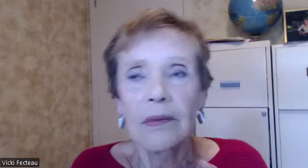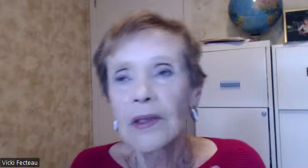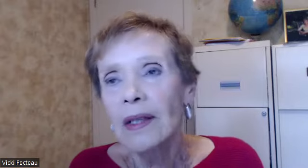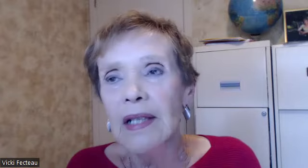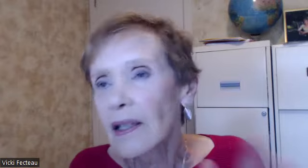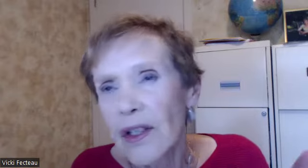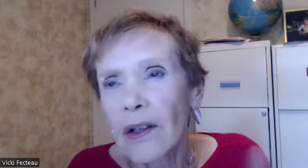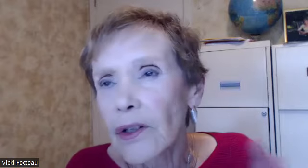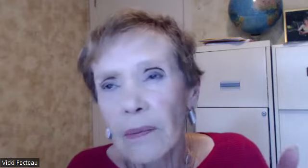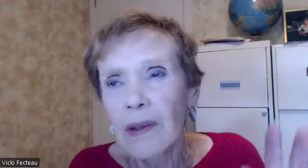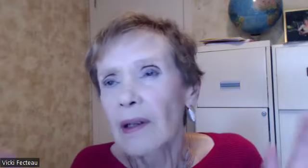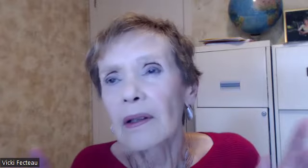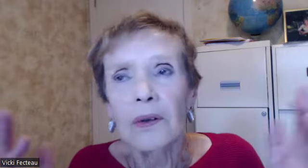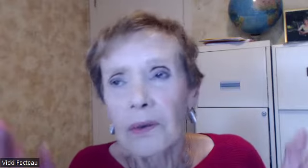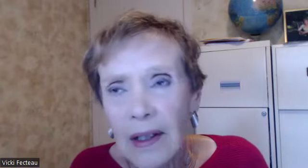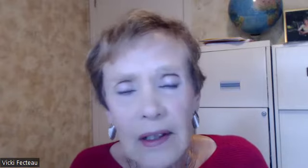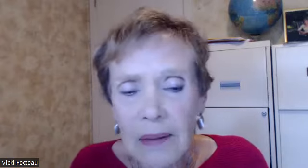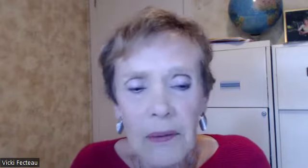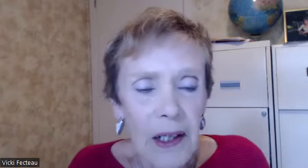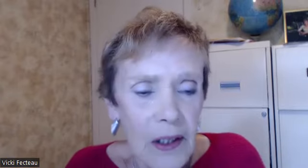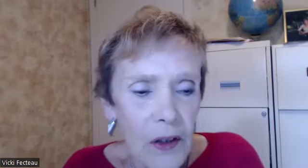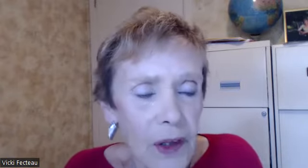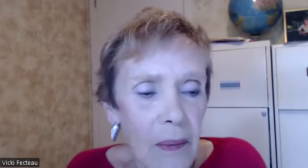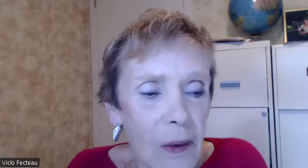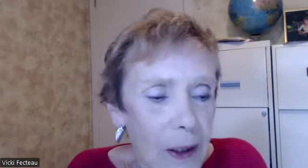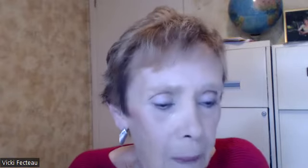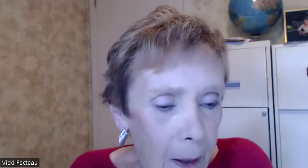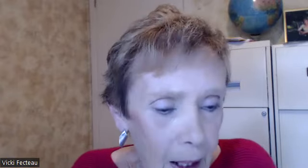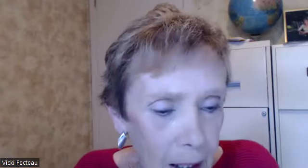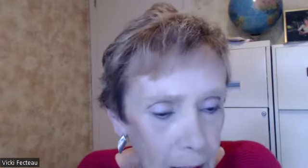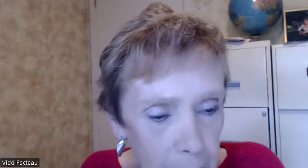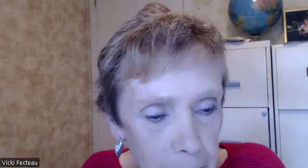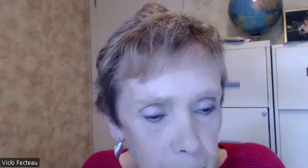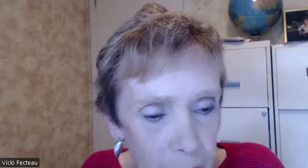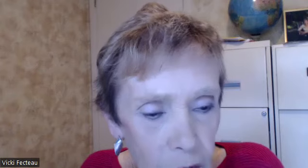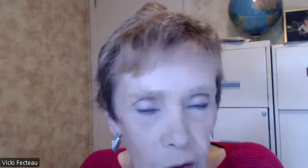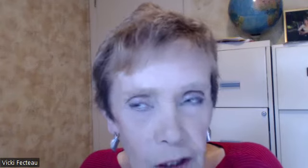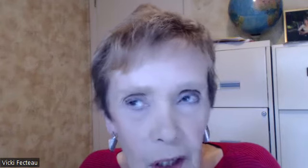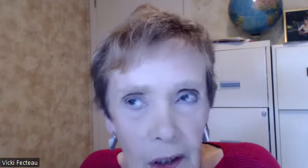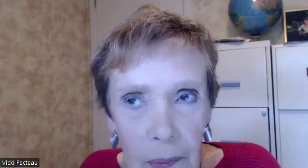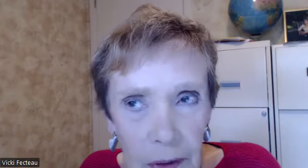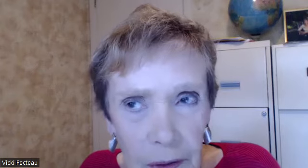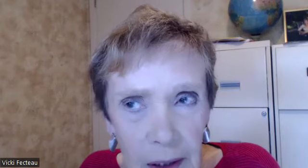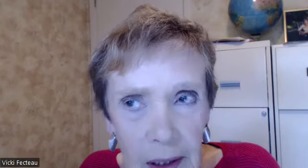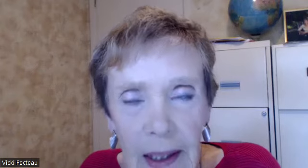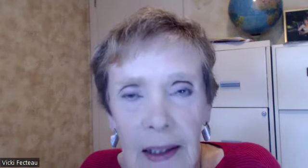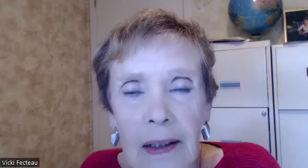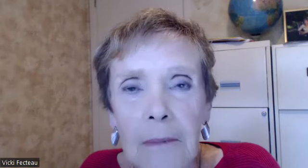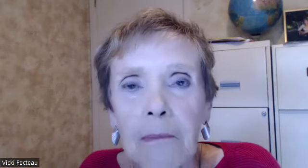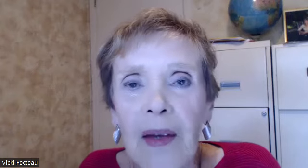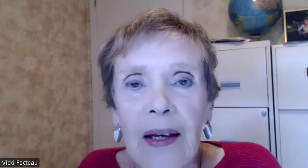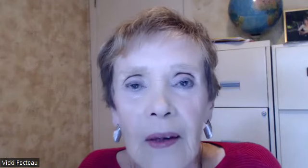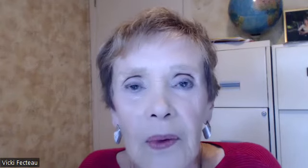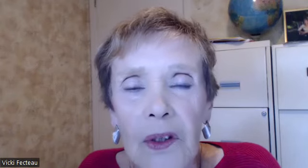it's like texting or something. I don't know. It seems to be easy for them anyway. So she taught her boyfriend, and they would go